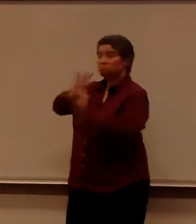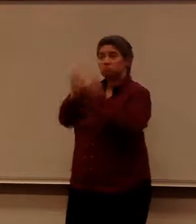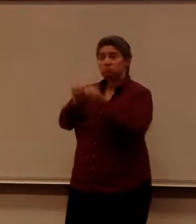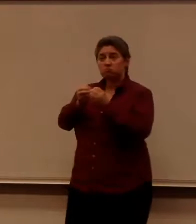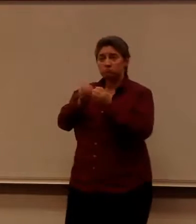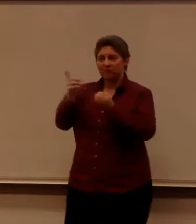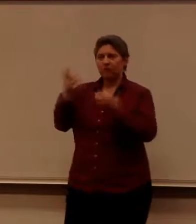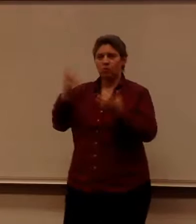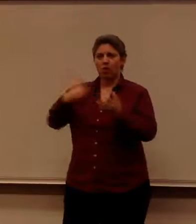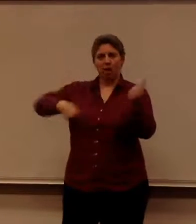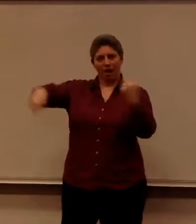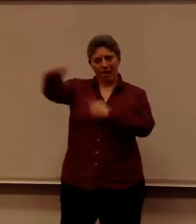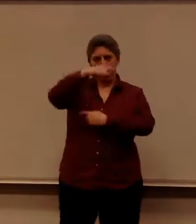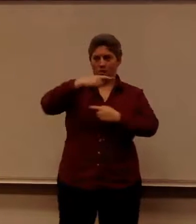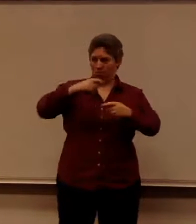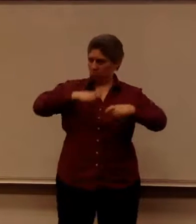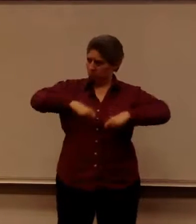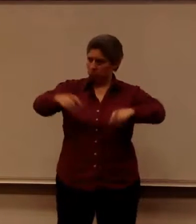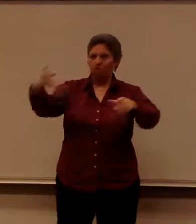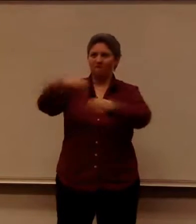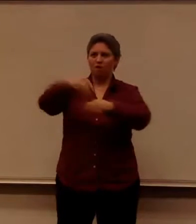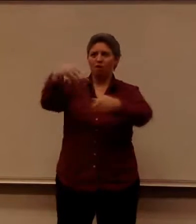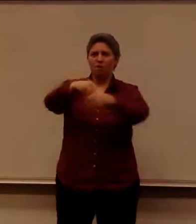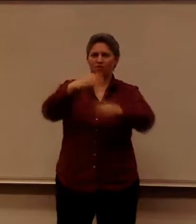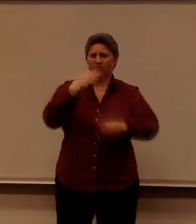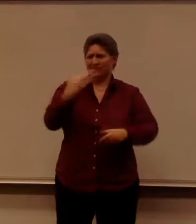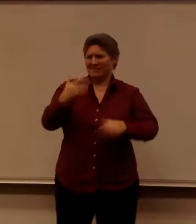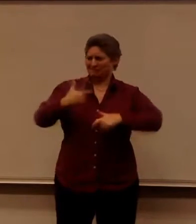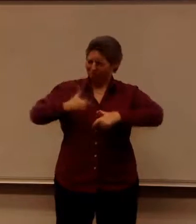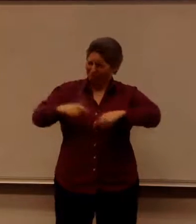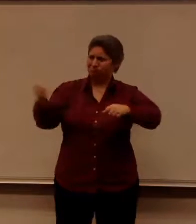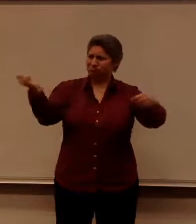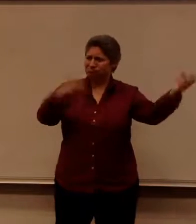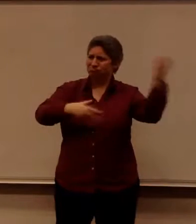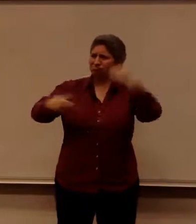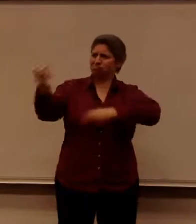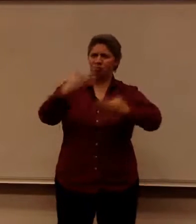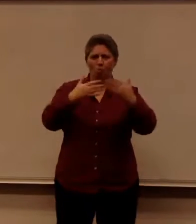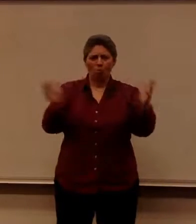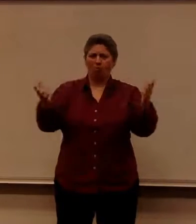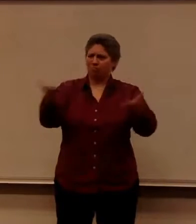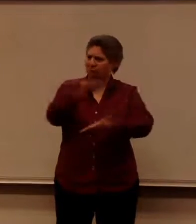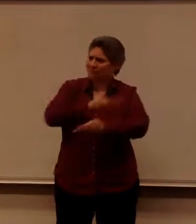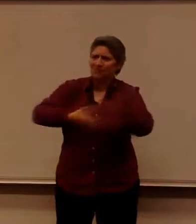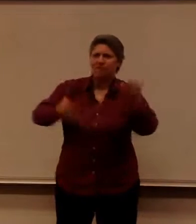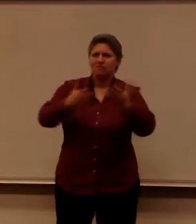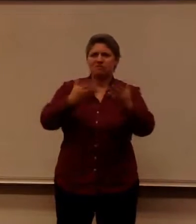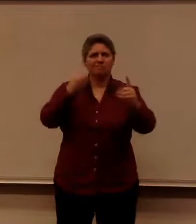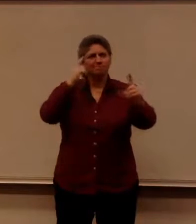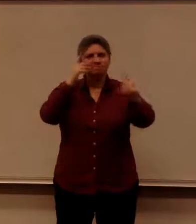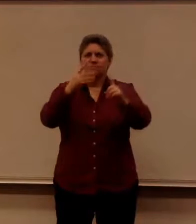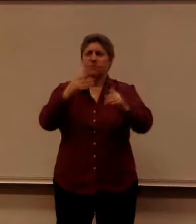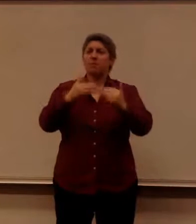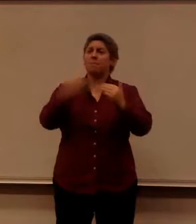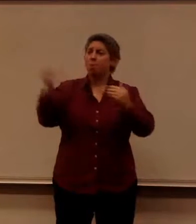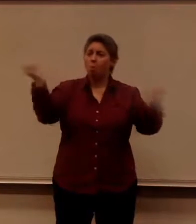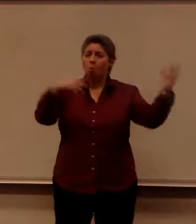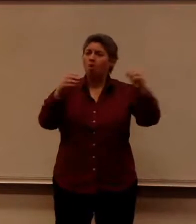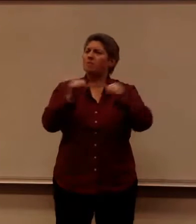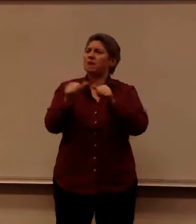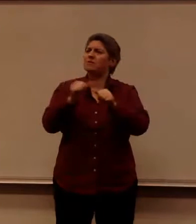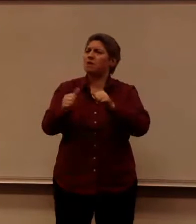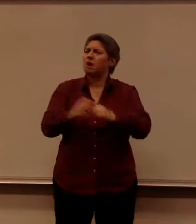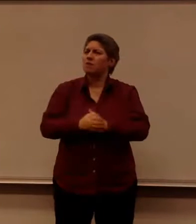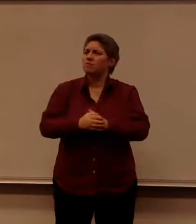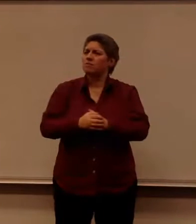you're coming down. You'll have the national plan by then. So we want to continue that involvement. You know, the Facebook groups are open, there'll be